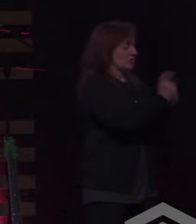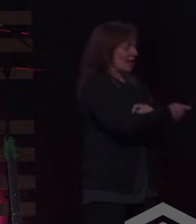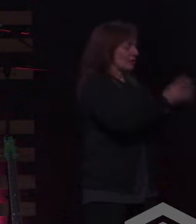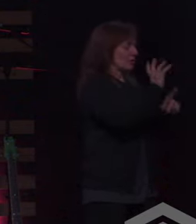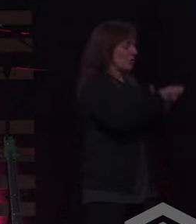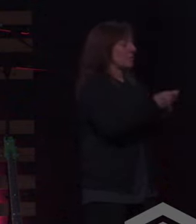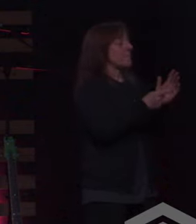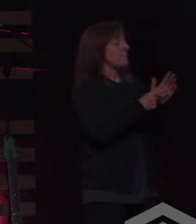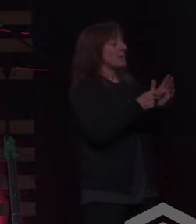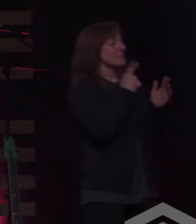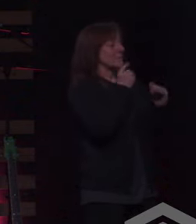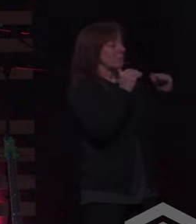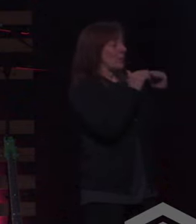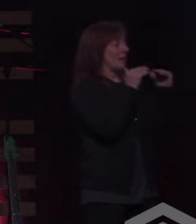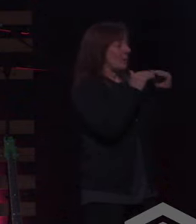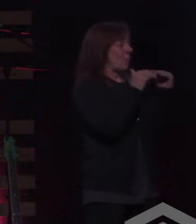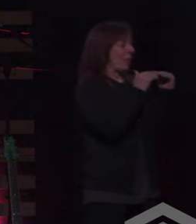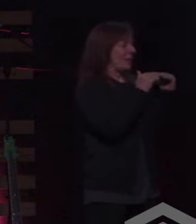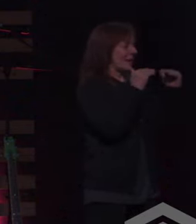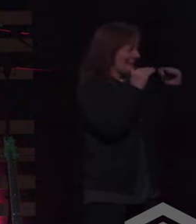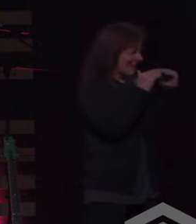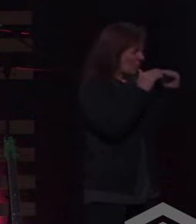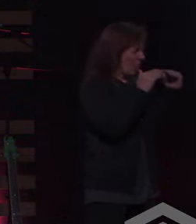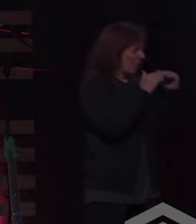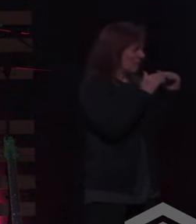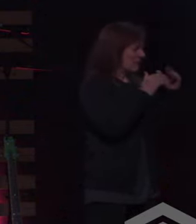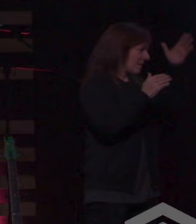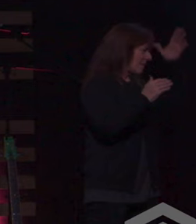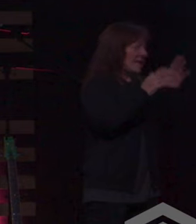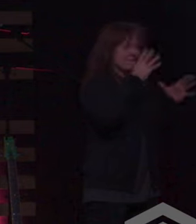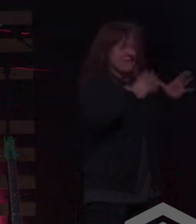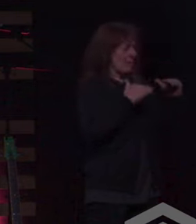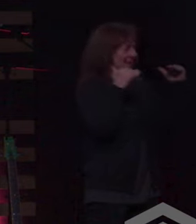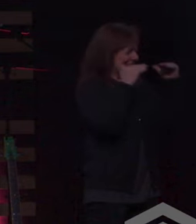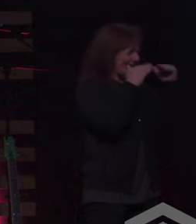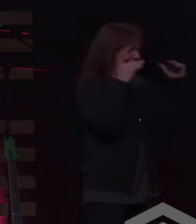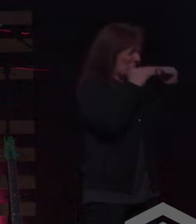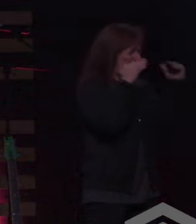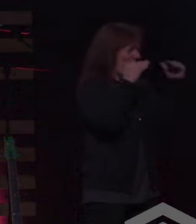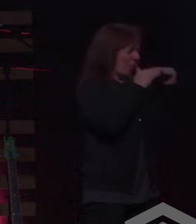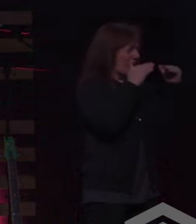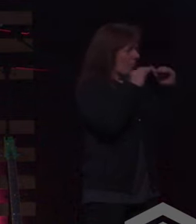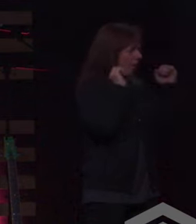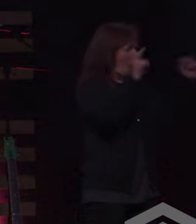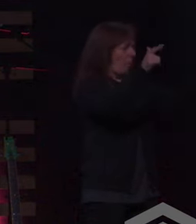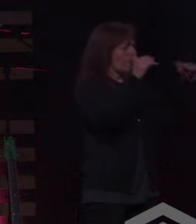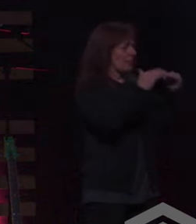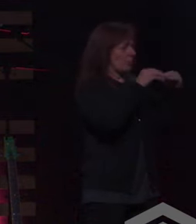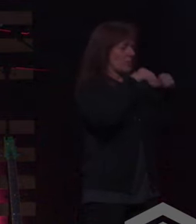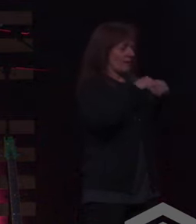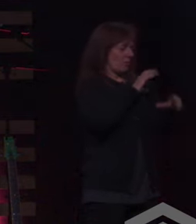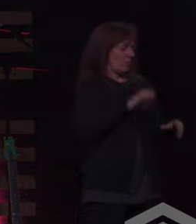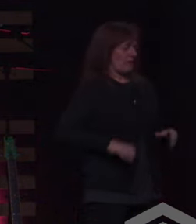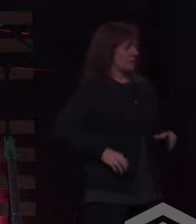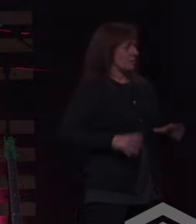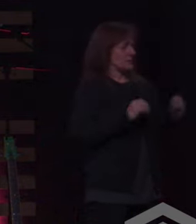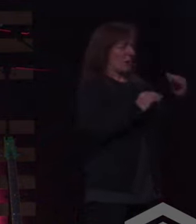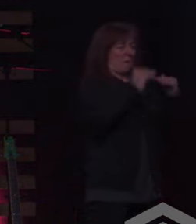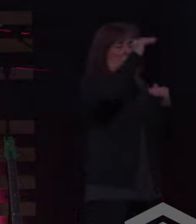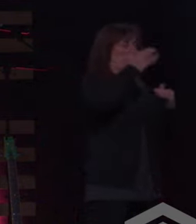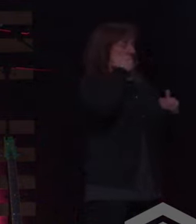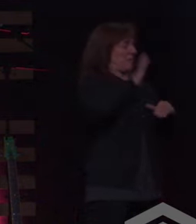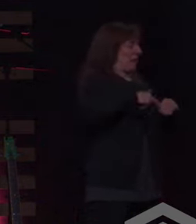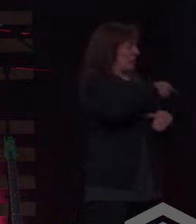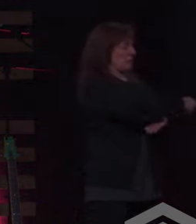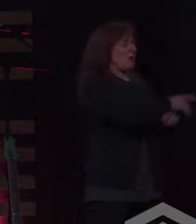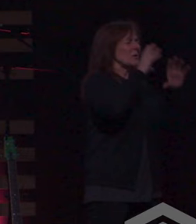he calls us equals. He says, now there's no more female or male. What he's talking about is, hey, we're all equal in Christ now. There's no ranking order